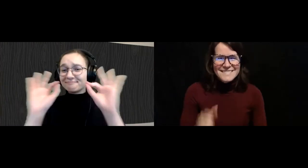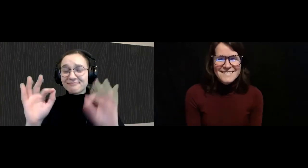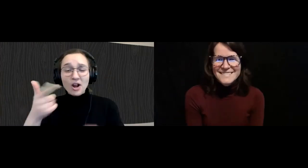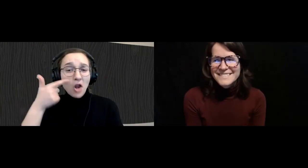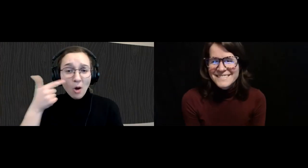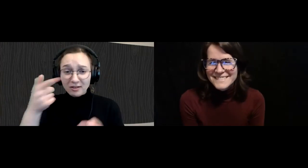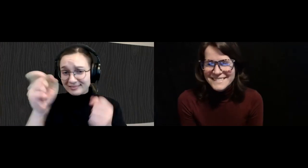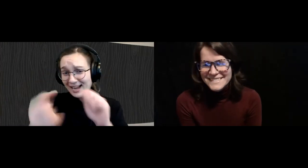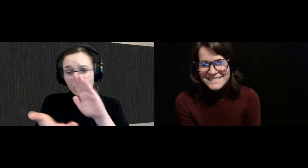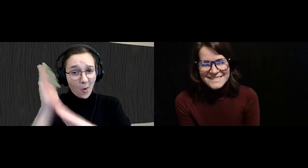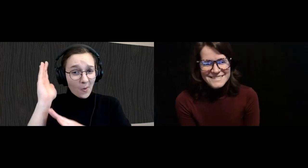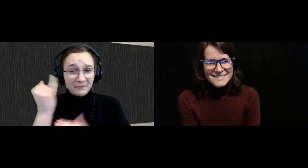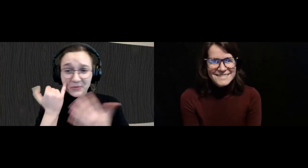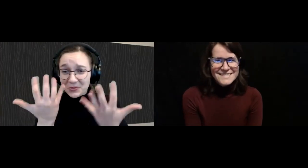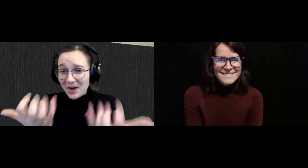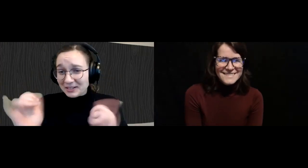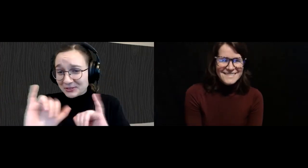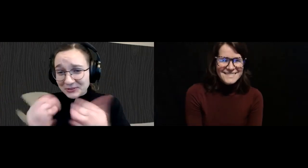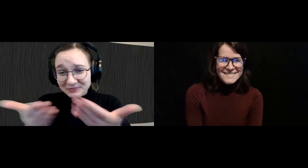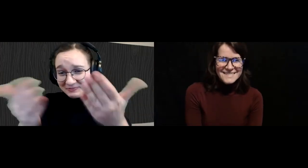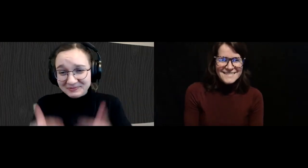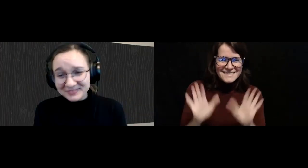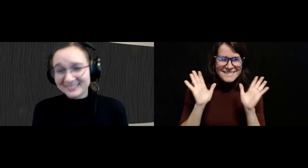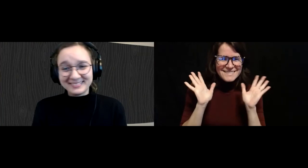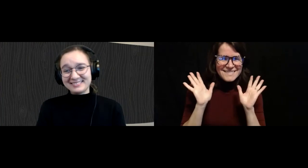All right, and y'all are welcome to leave. Laura, you can go if you want to.